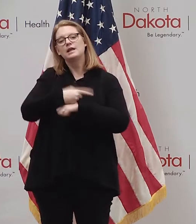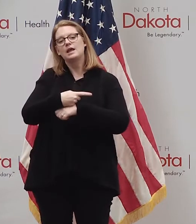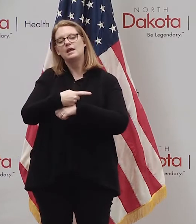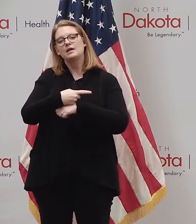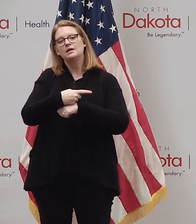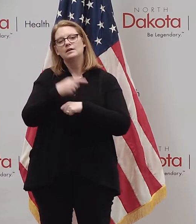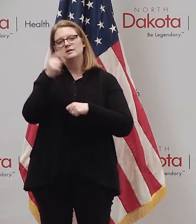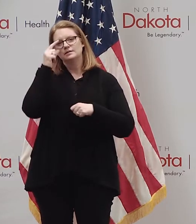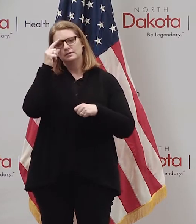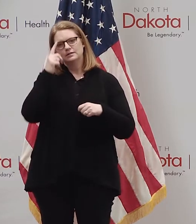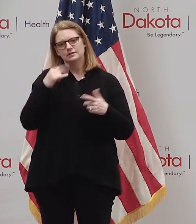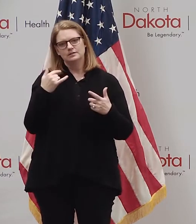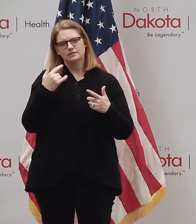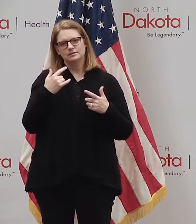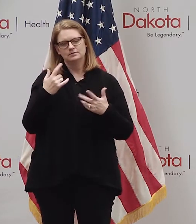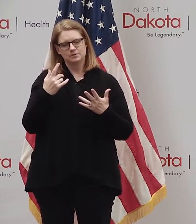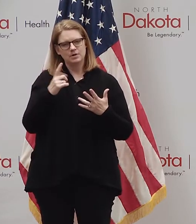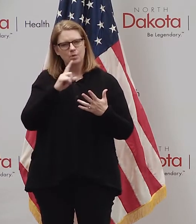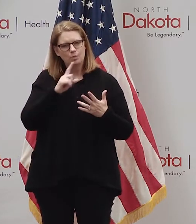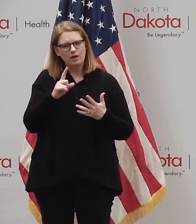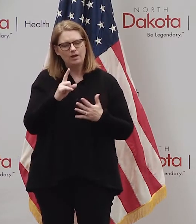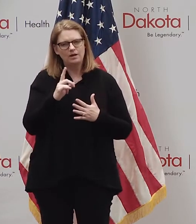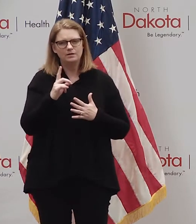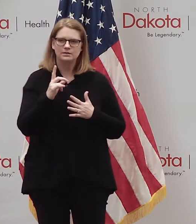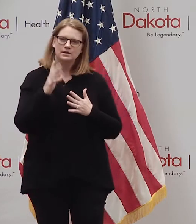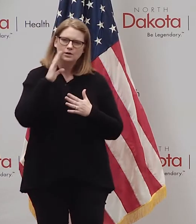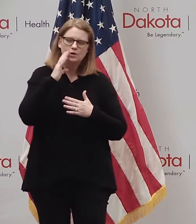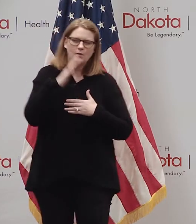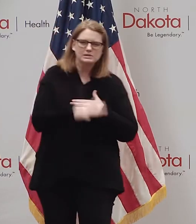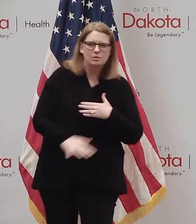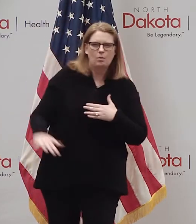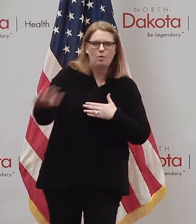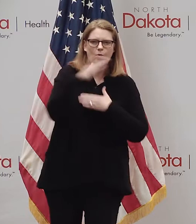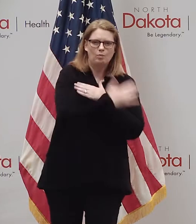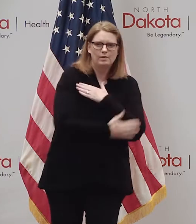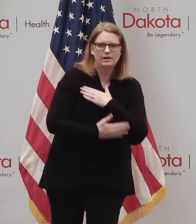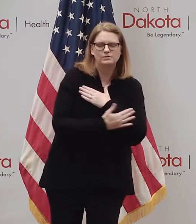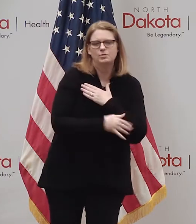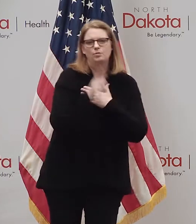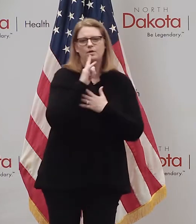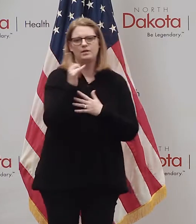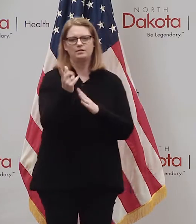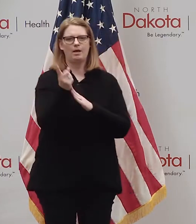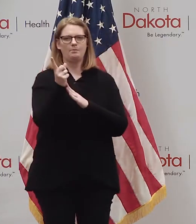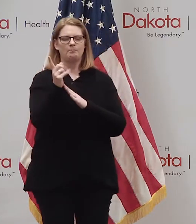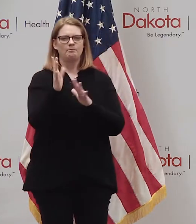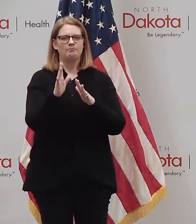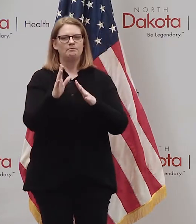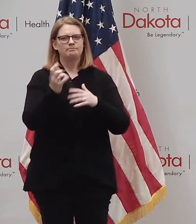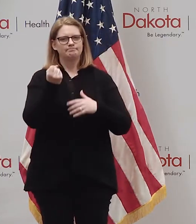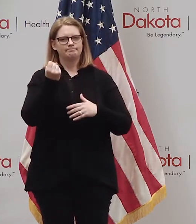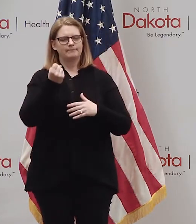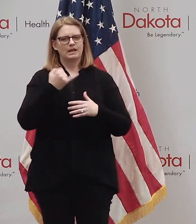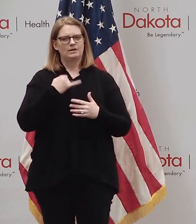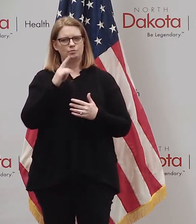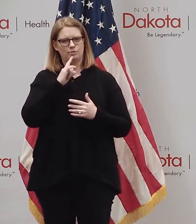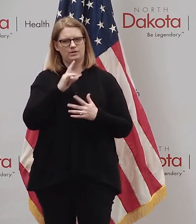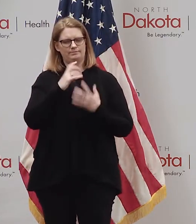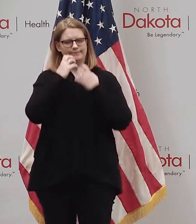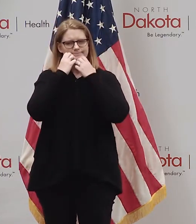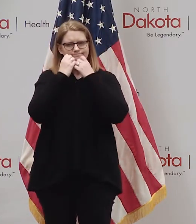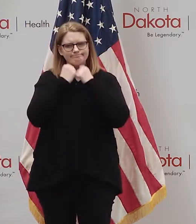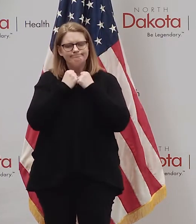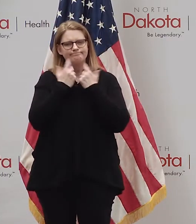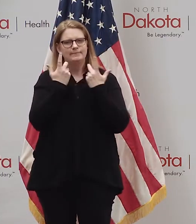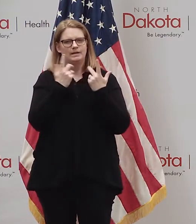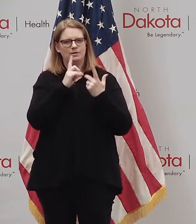we take a pause as a country and reflect on the freedoms that make our country great and on the tremendous individual